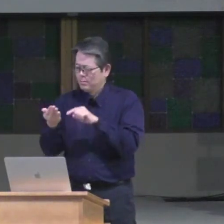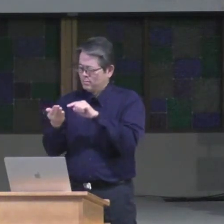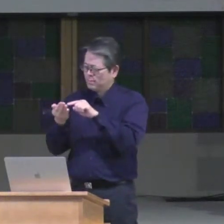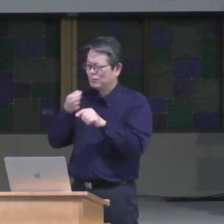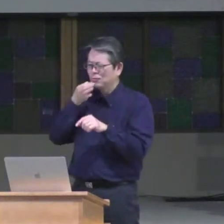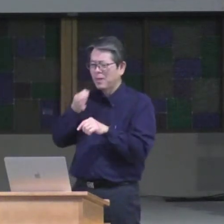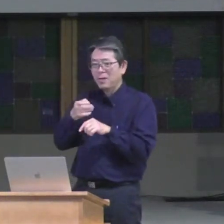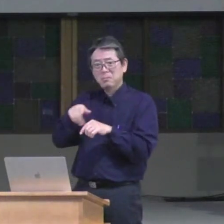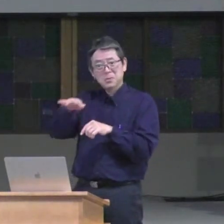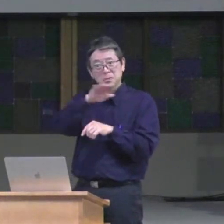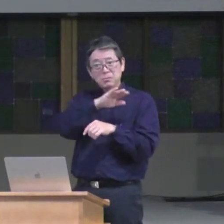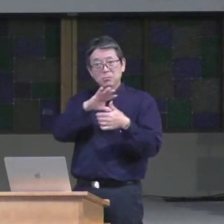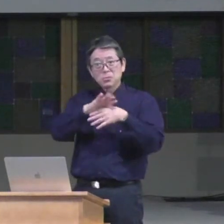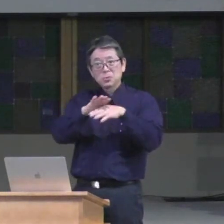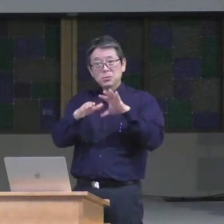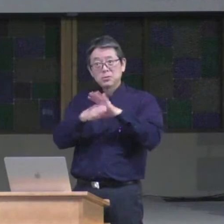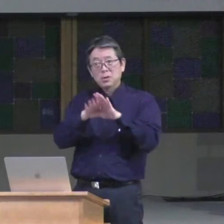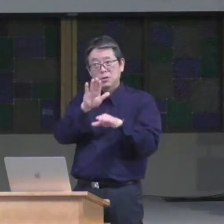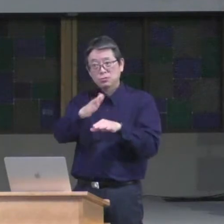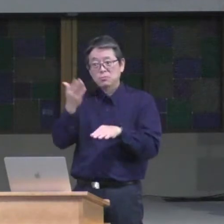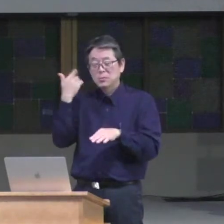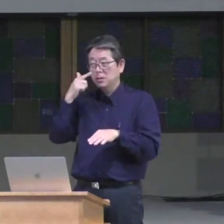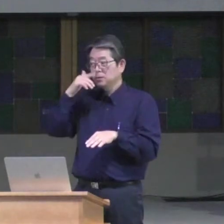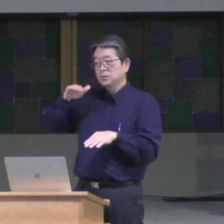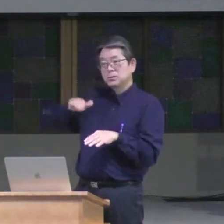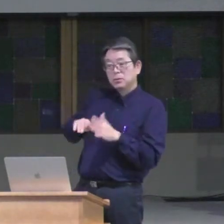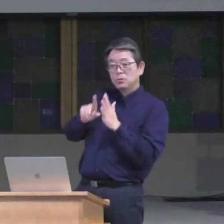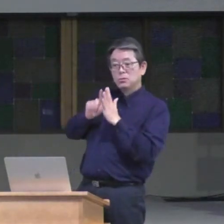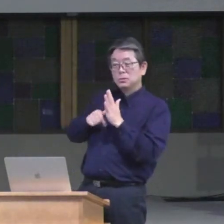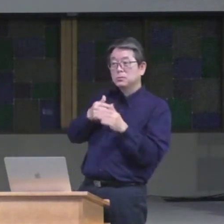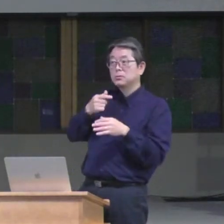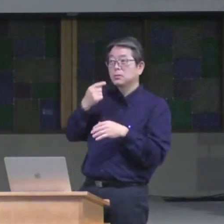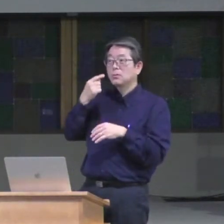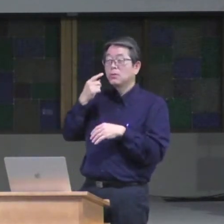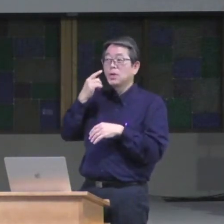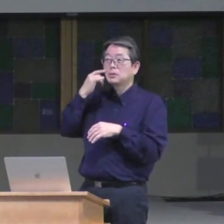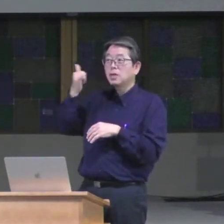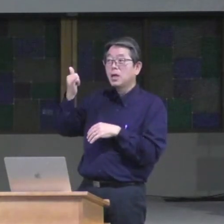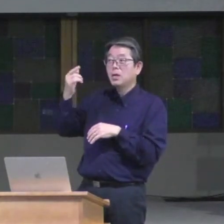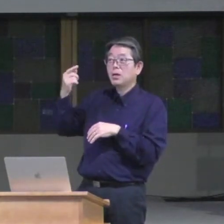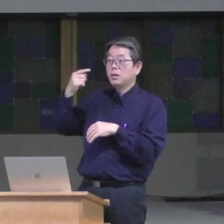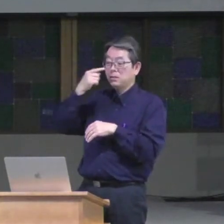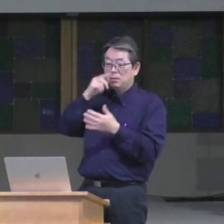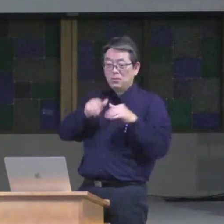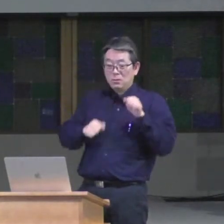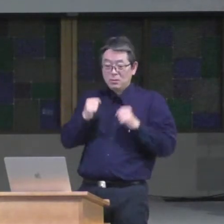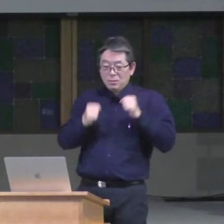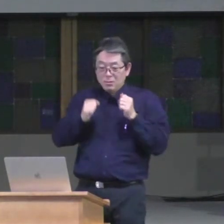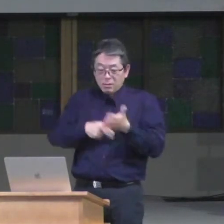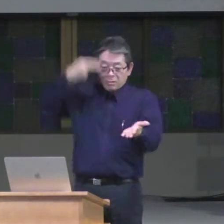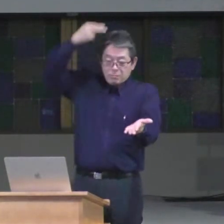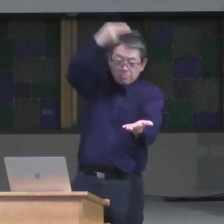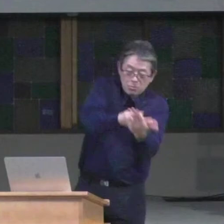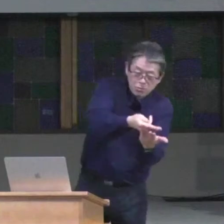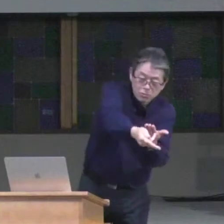tongue. Now, maybe in your culture, I don't know, but when I was little, when I would hurt myself, I'd run and